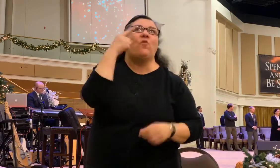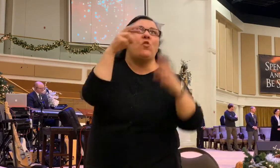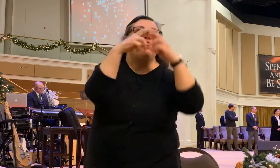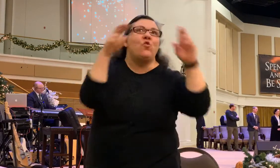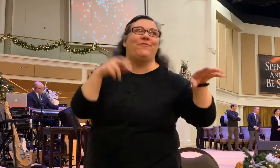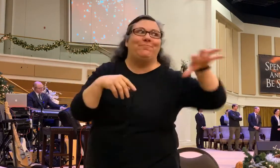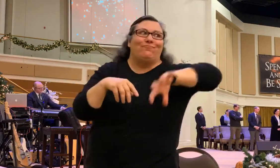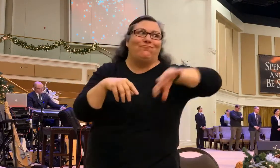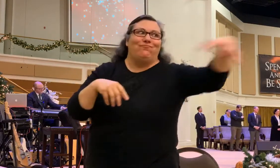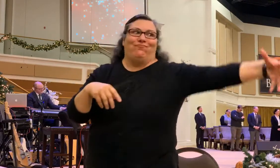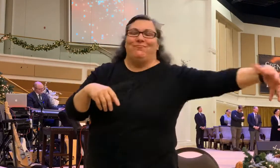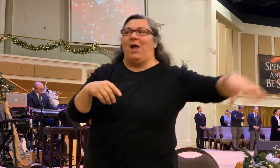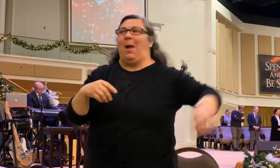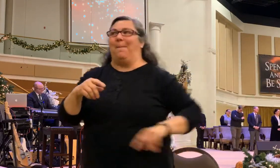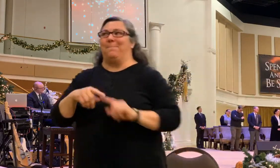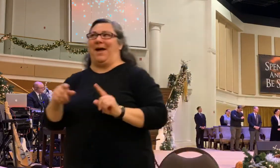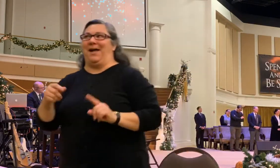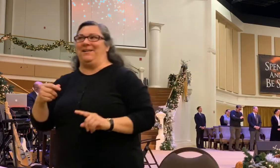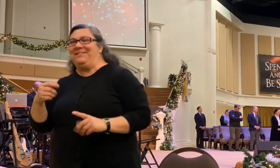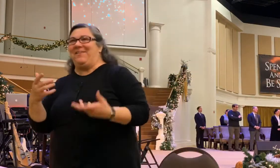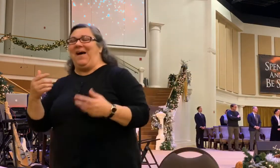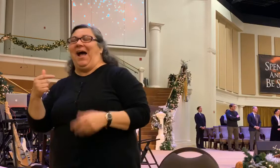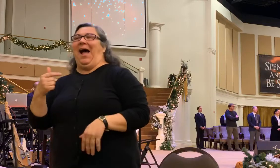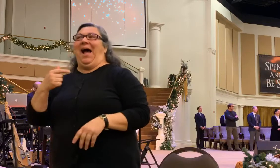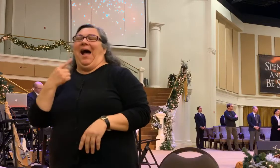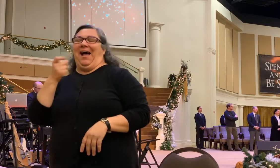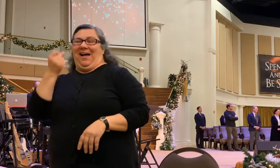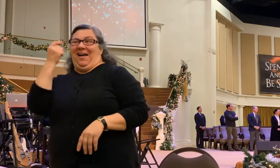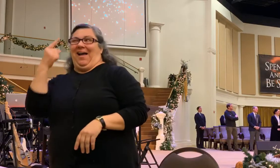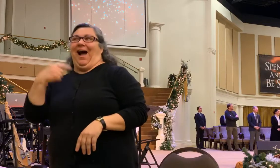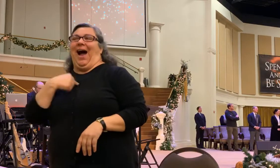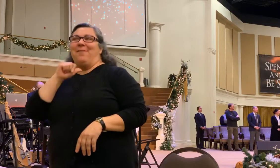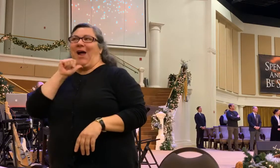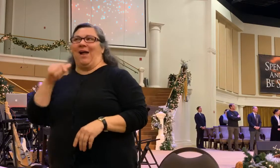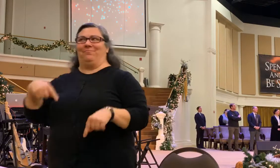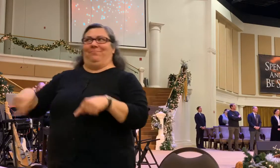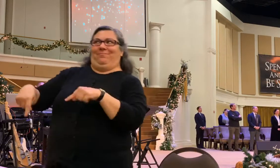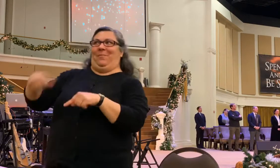That intimidated him because I got a big intimidating friend, you know.